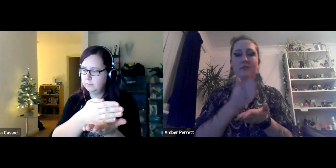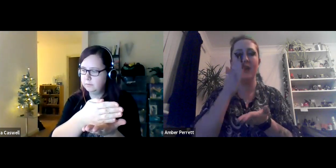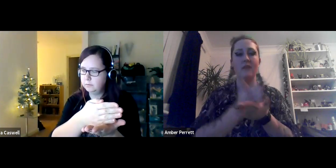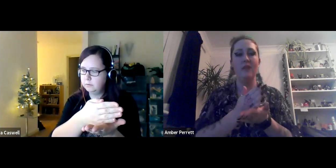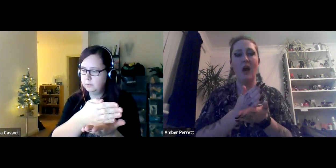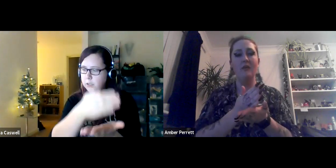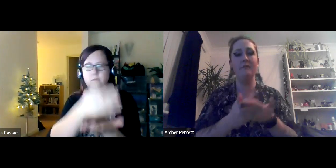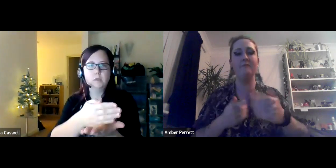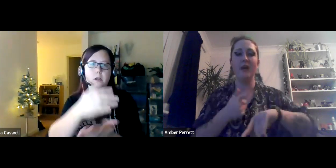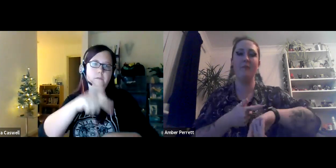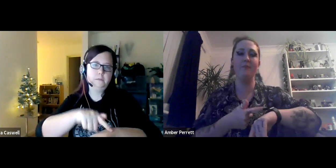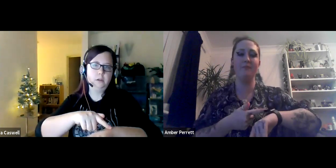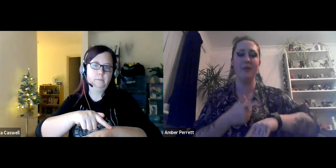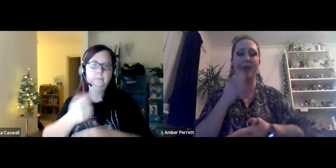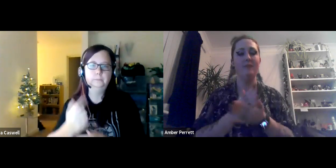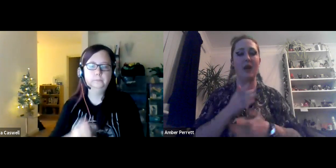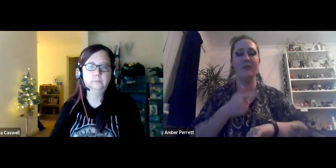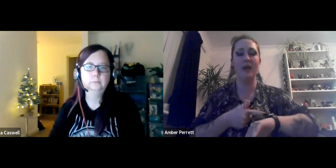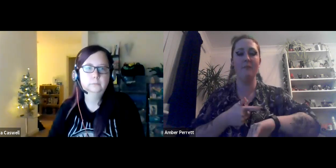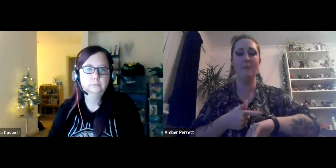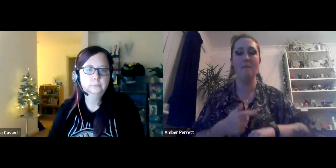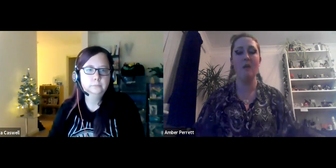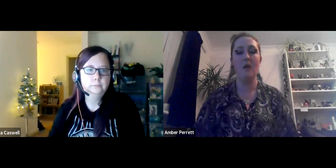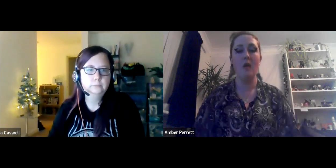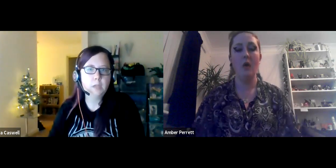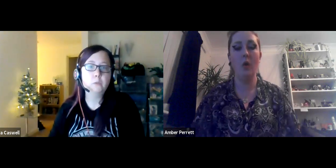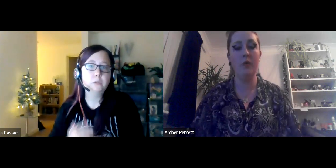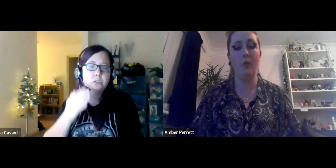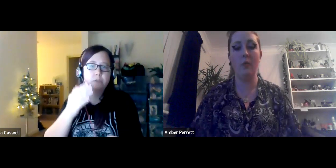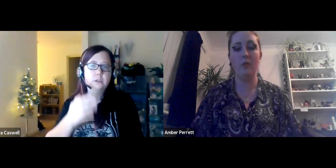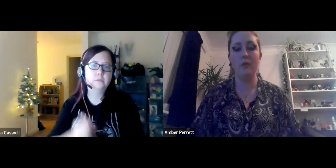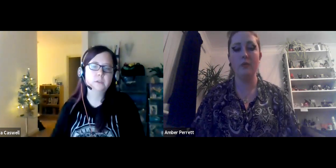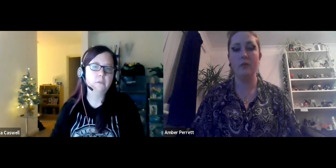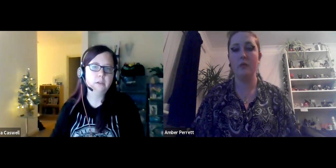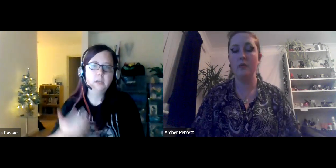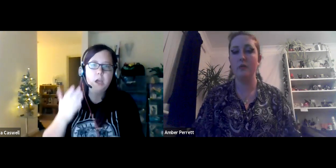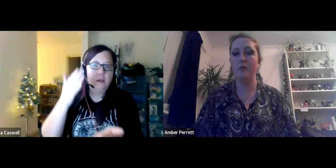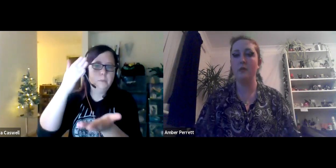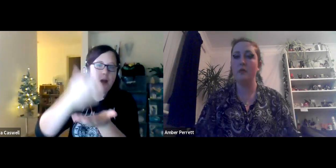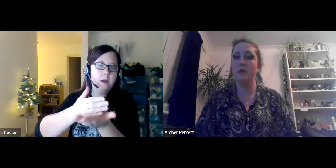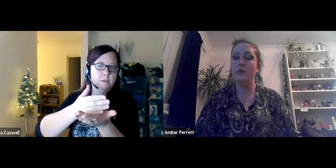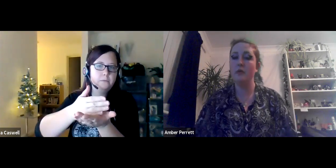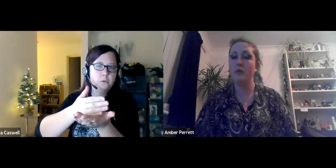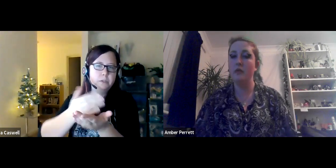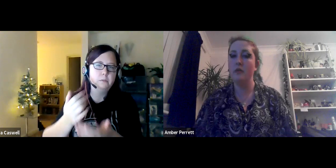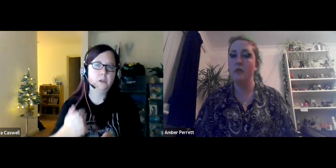Yeah, half-time. Half-time. Again, half-time. Which is also, sorry, but half also applies